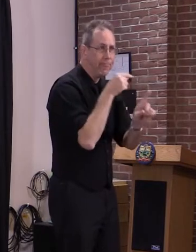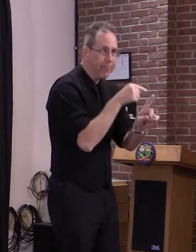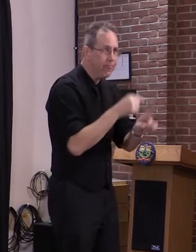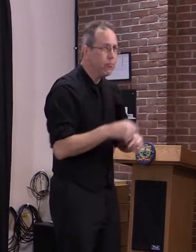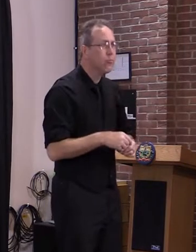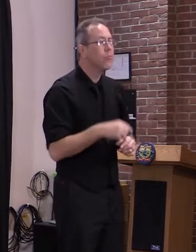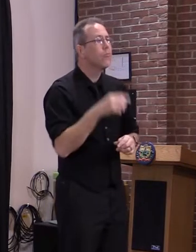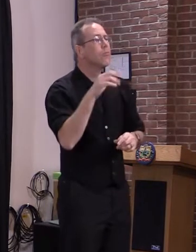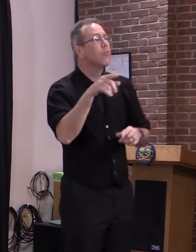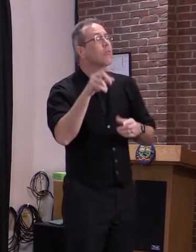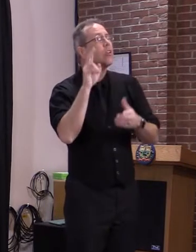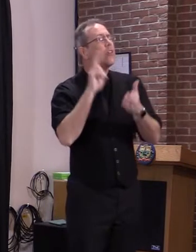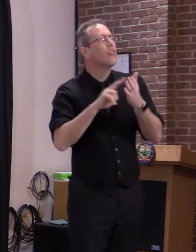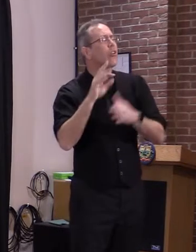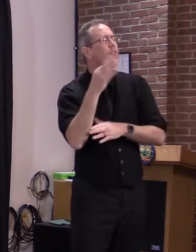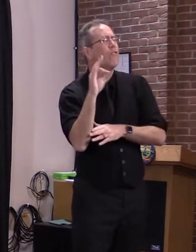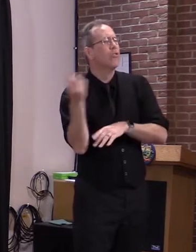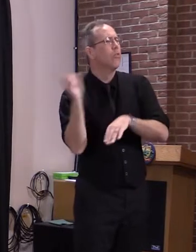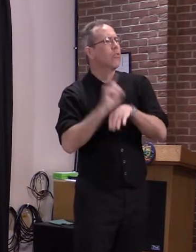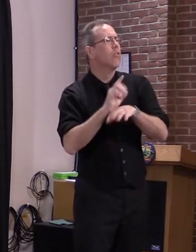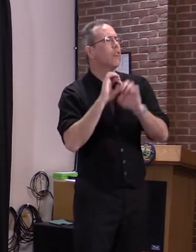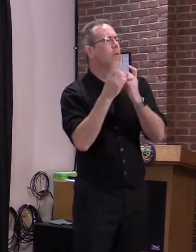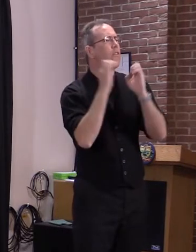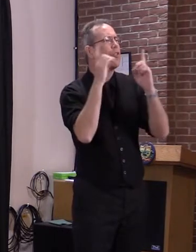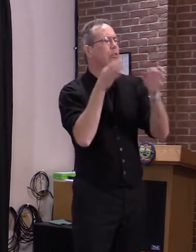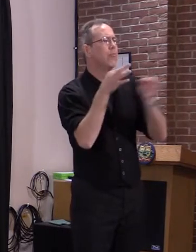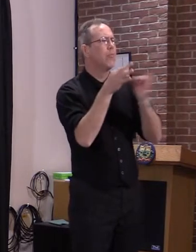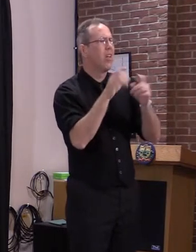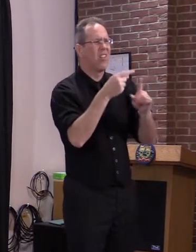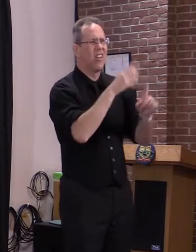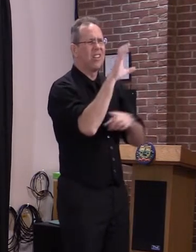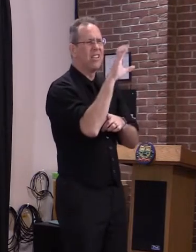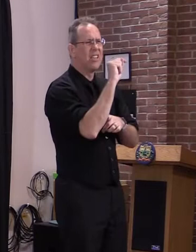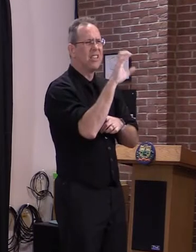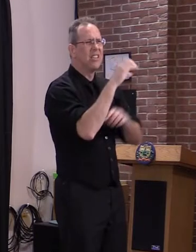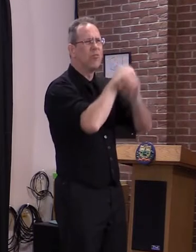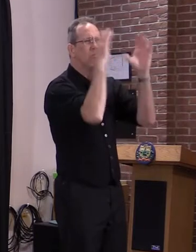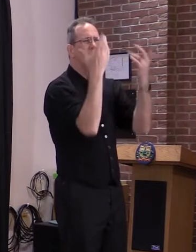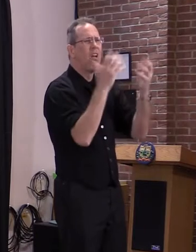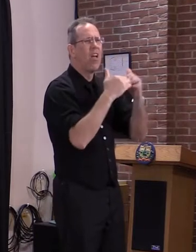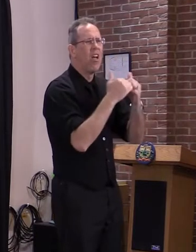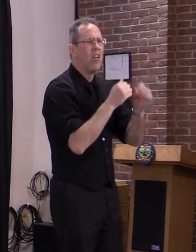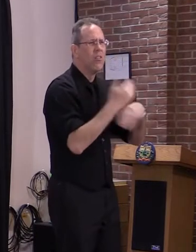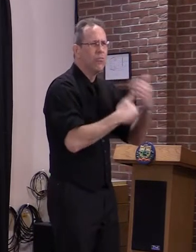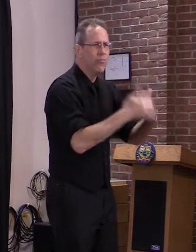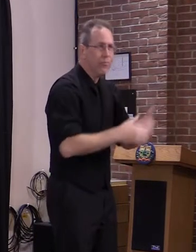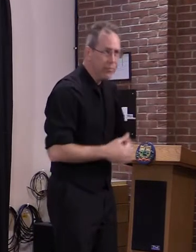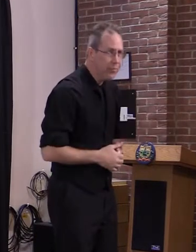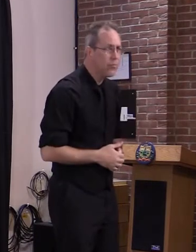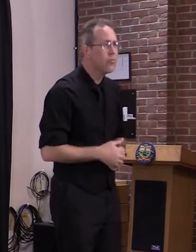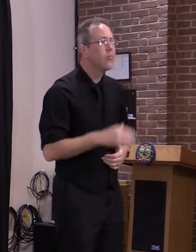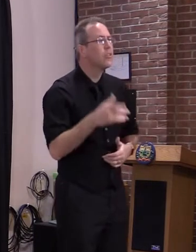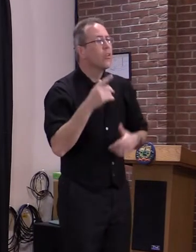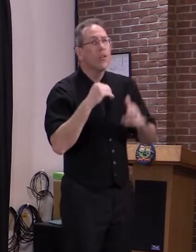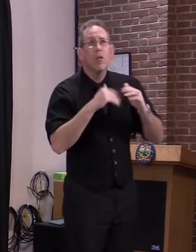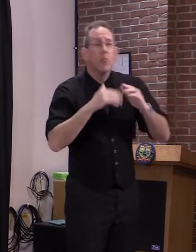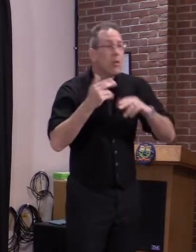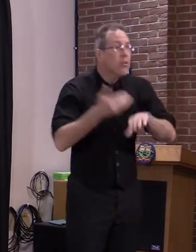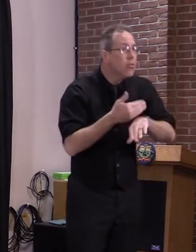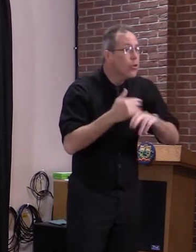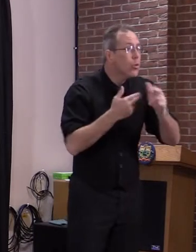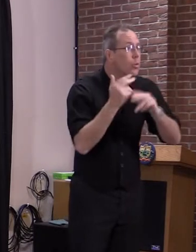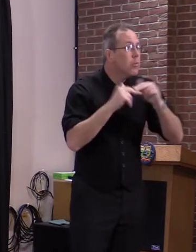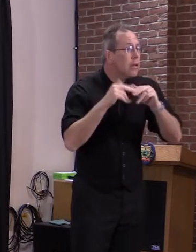CTE for infrastructure, learning opportunities, and workforce training. I'm hopeful we can come to agreement